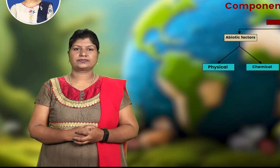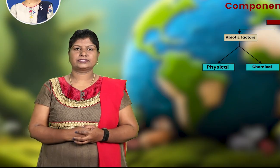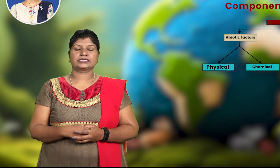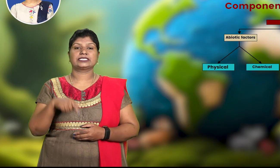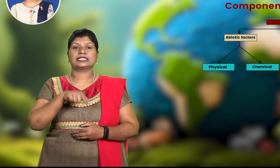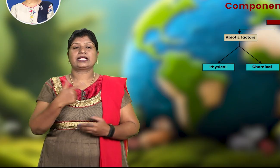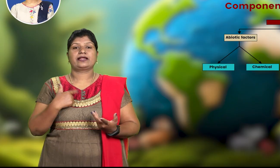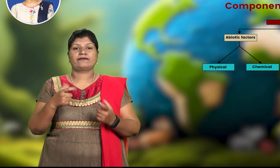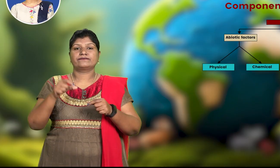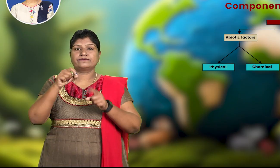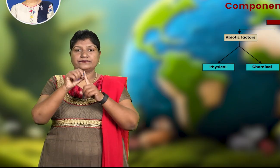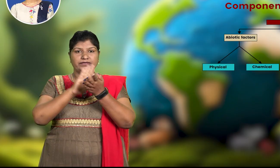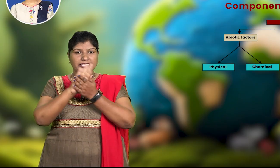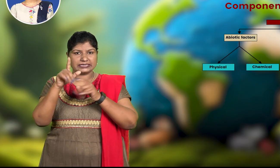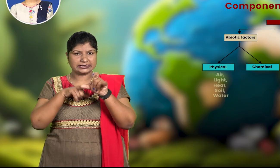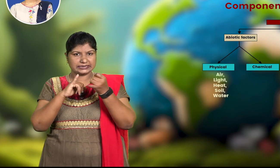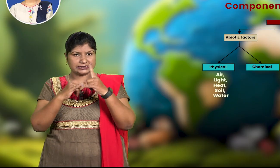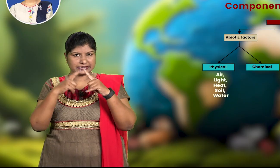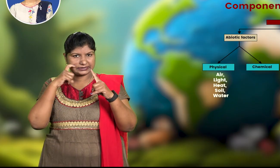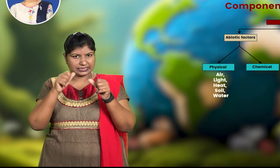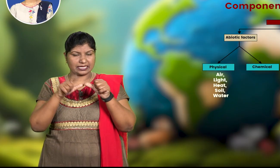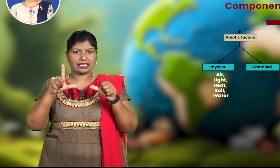Physical factors include air,